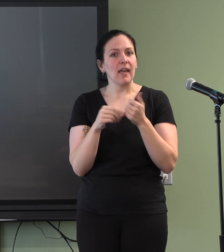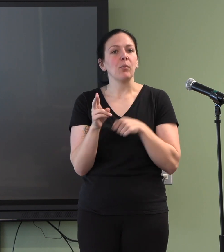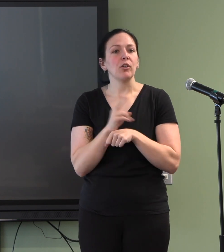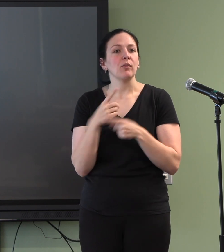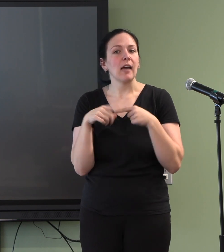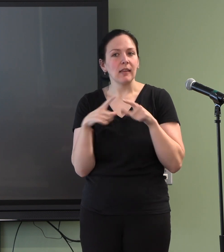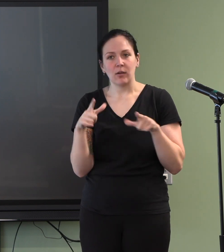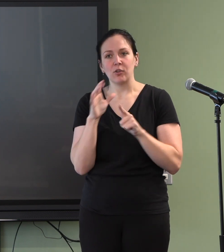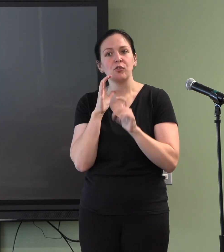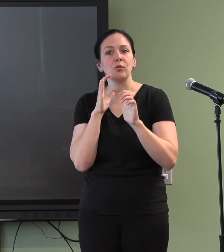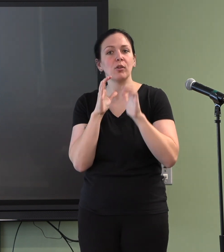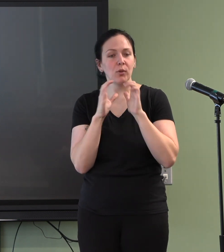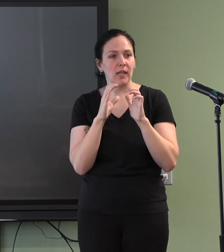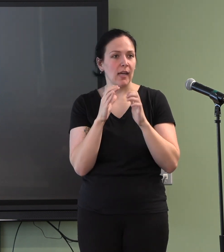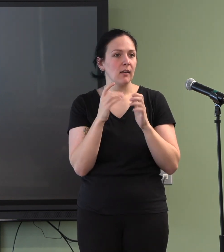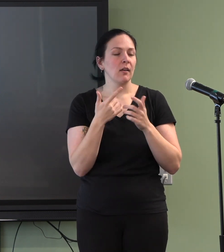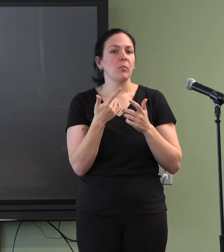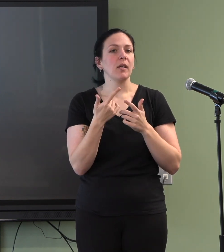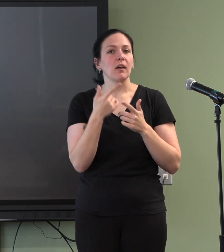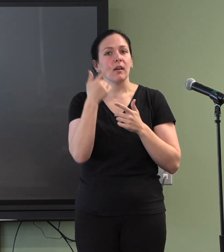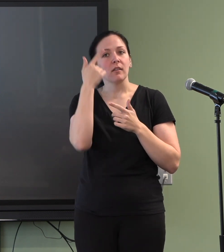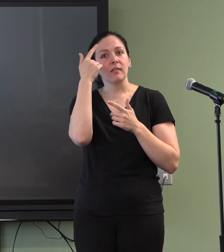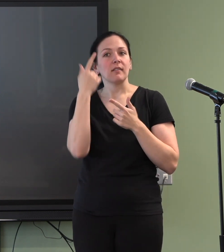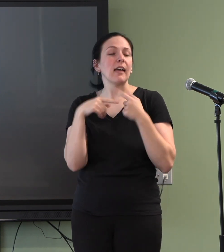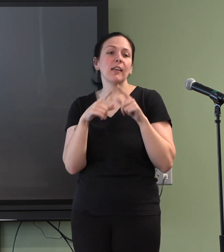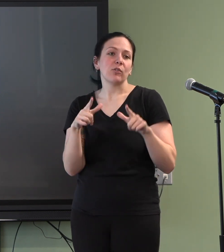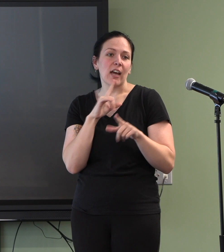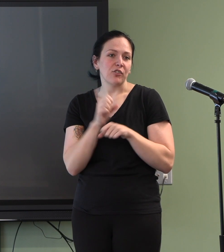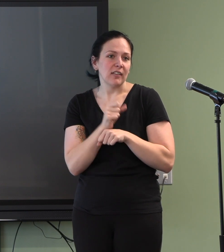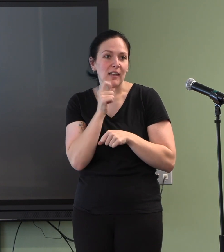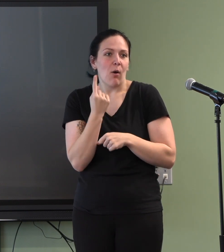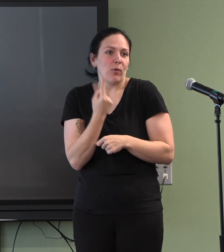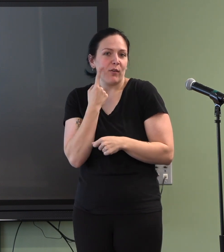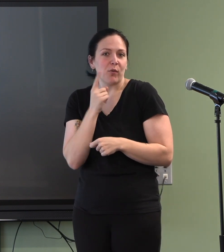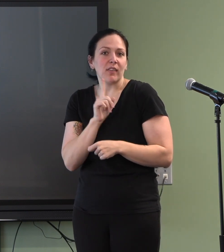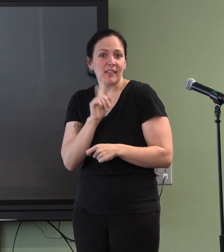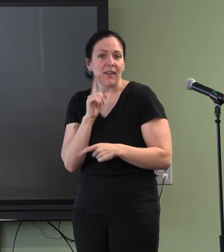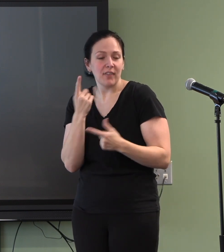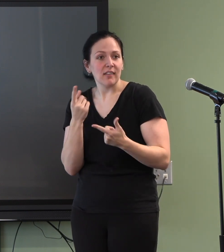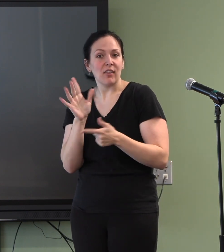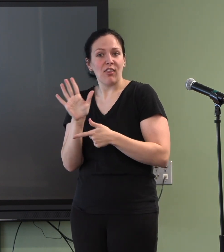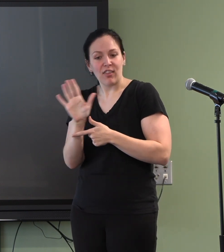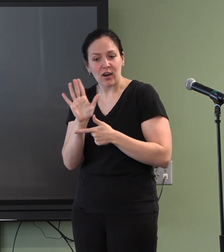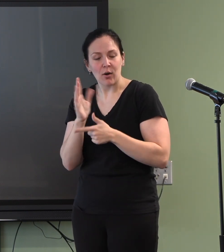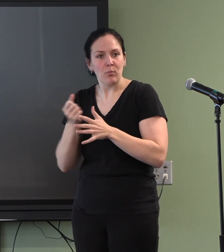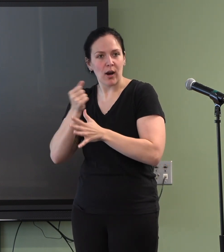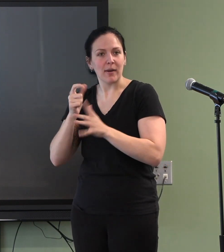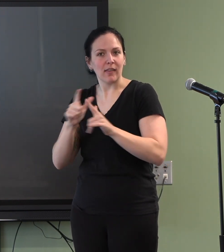would use sign language to communicate, because sign language actually is not only for the deaf, it is their primary